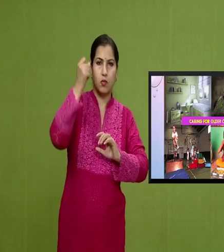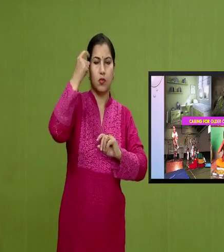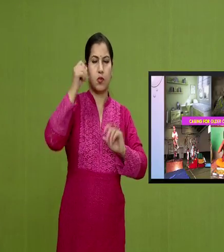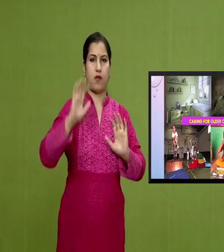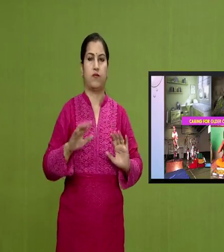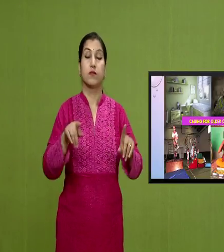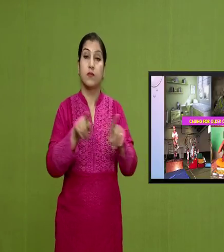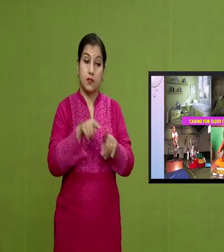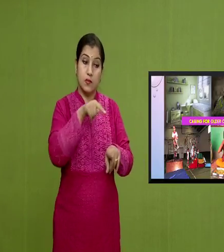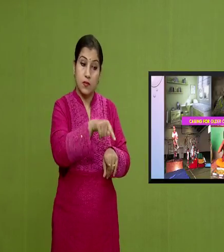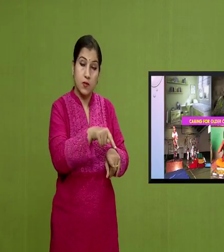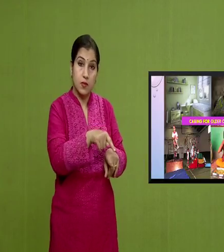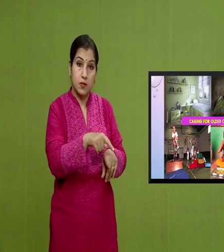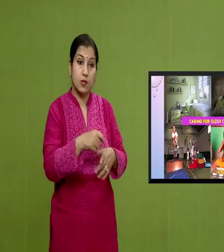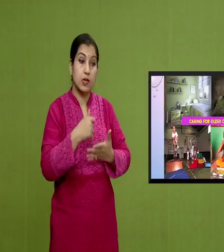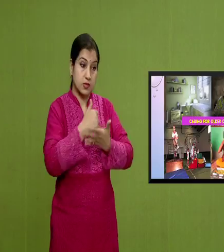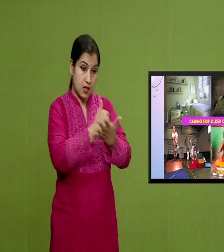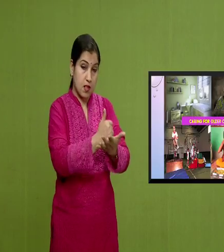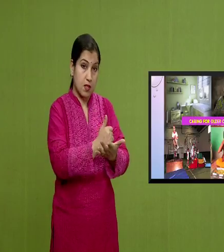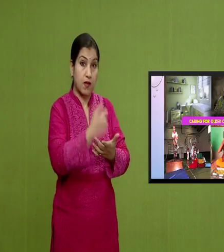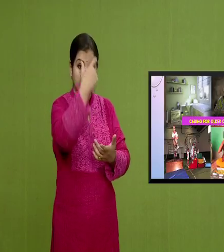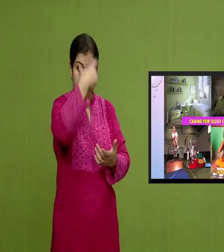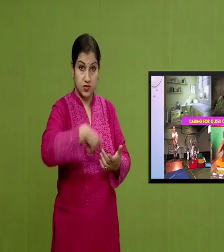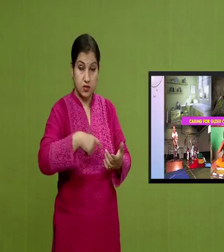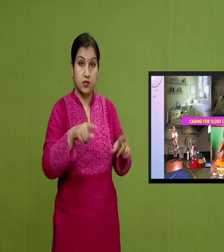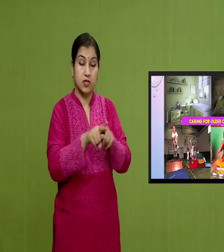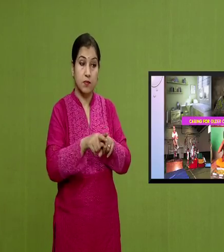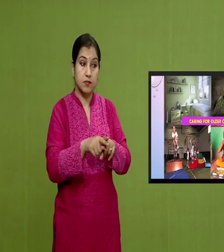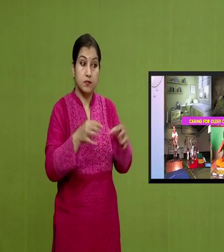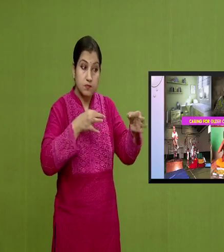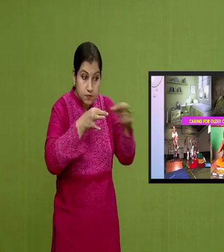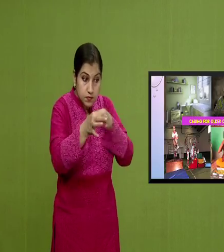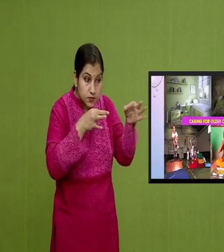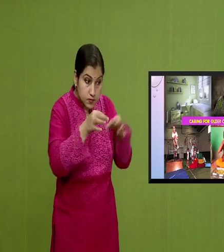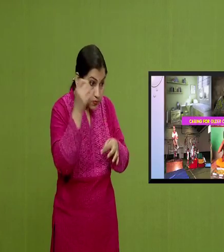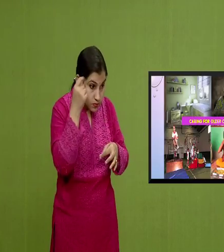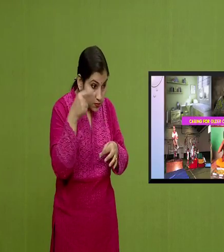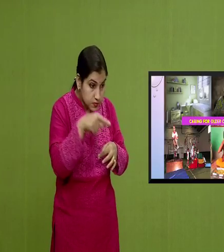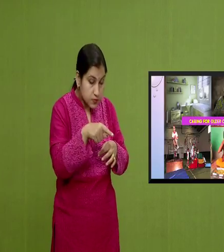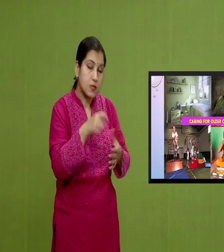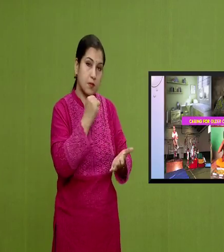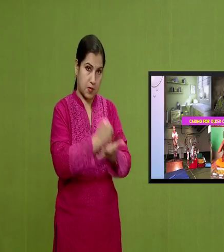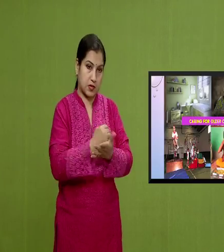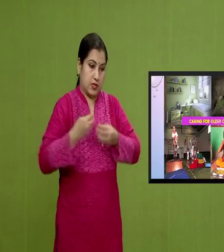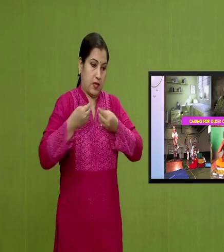they often need physical and moral support that should be provided